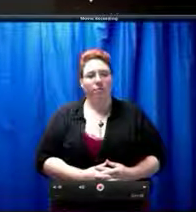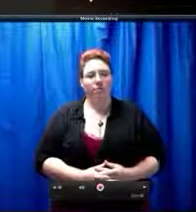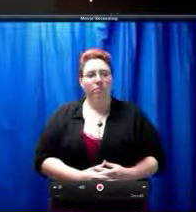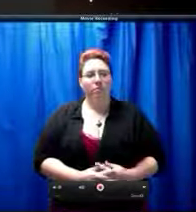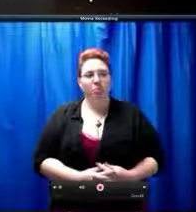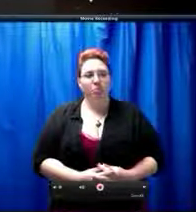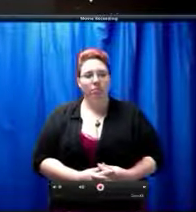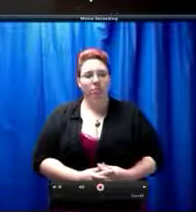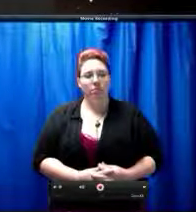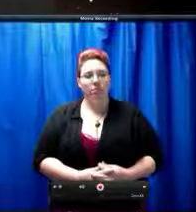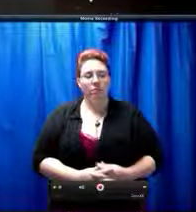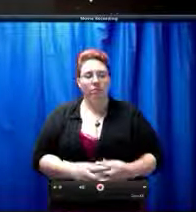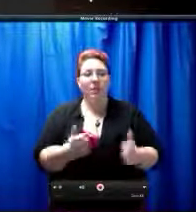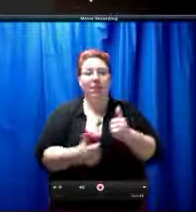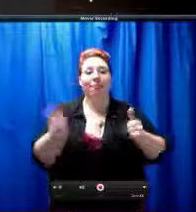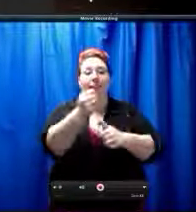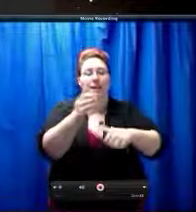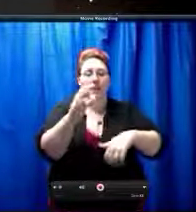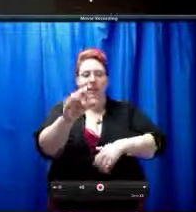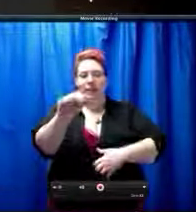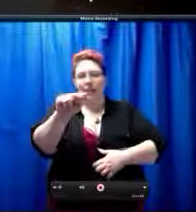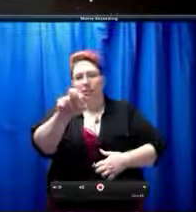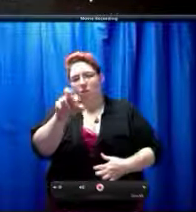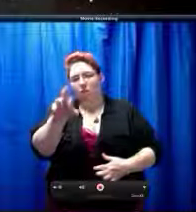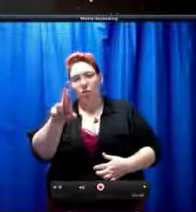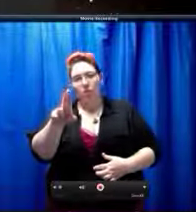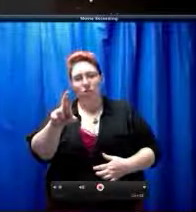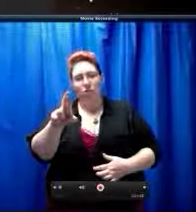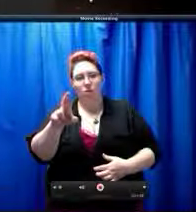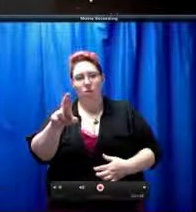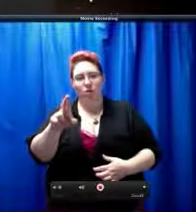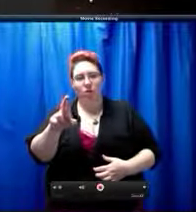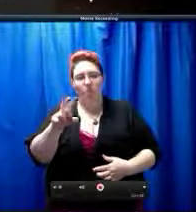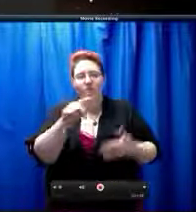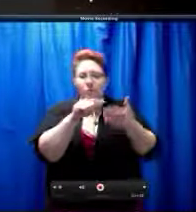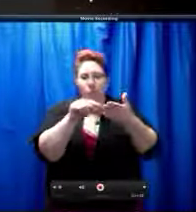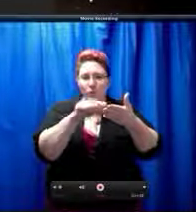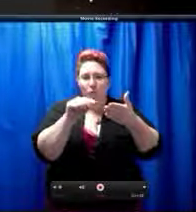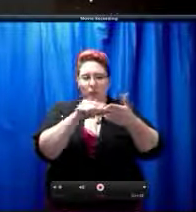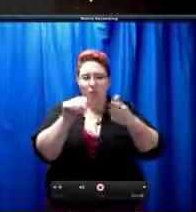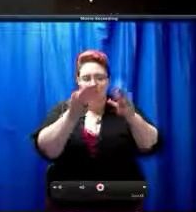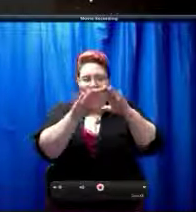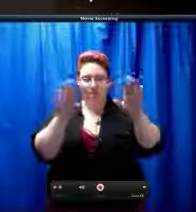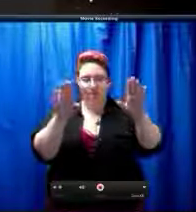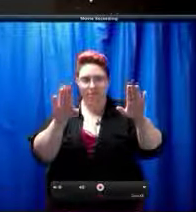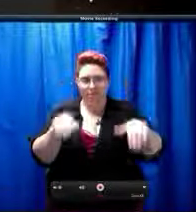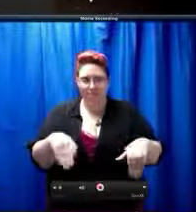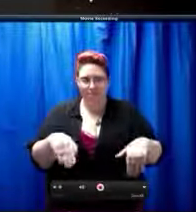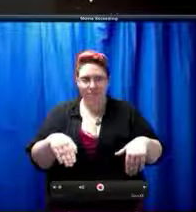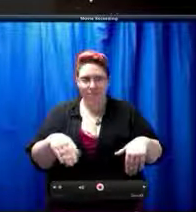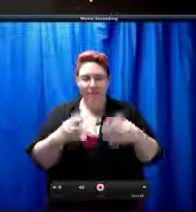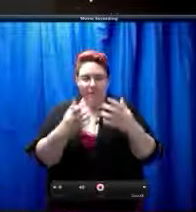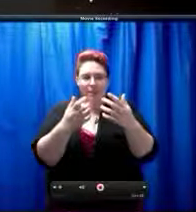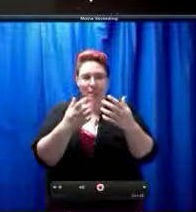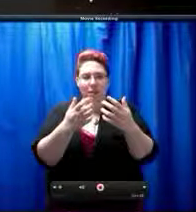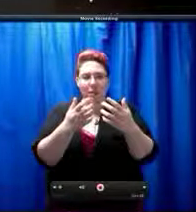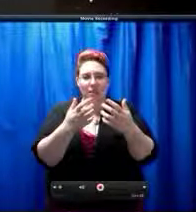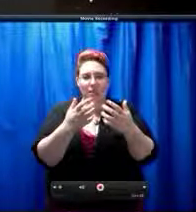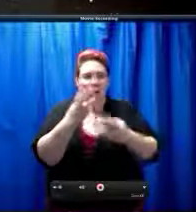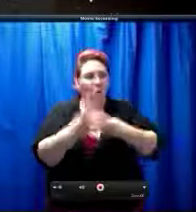cancer research facilities in the world. And they have definitely made clear